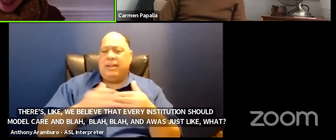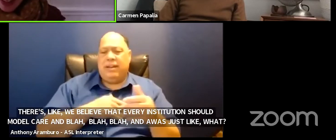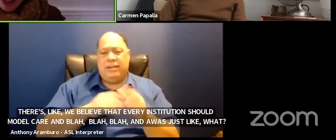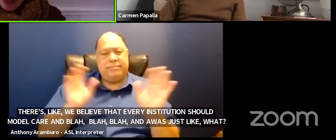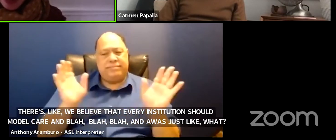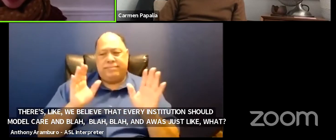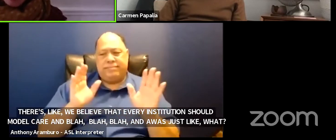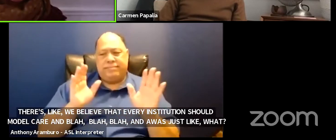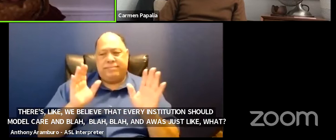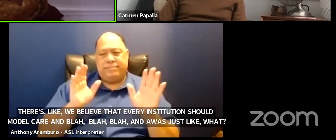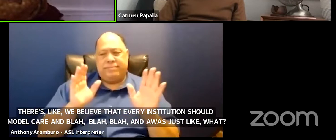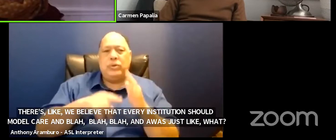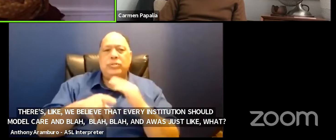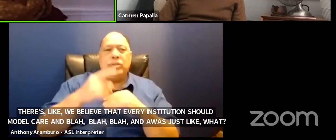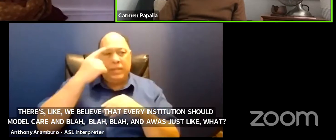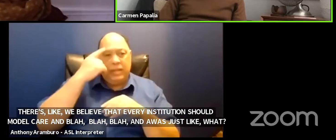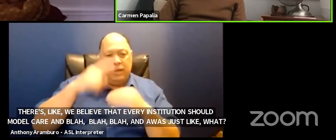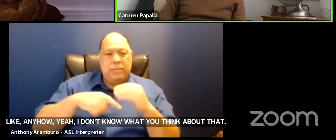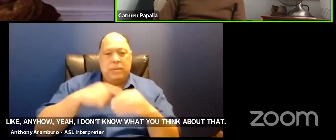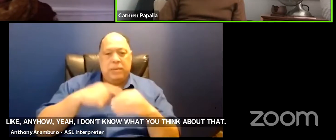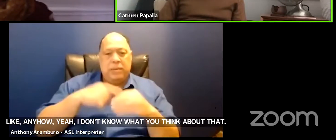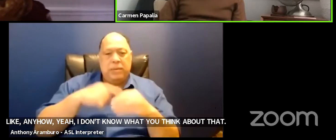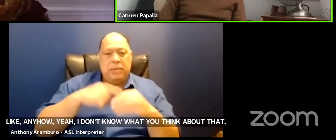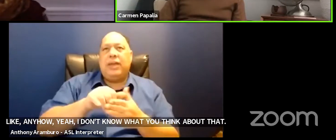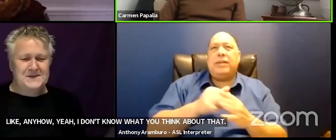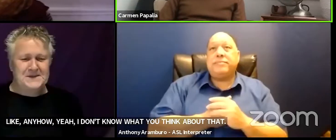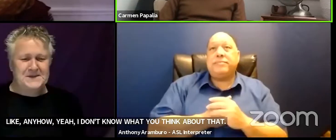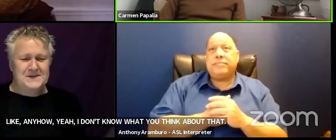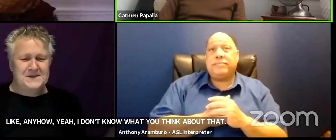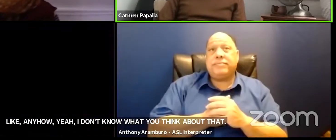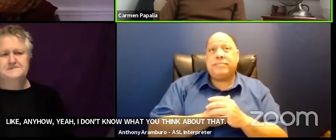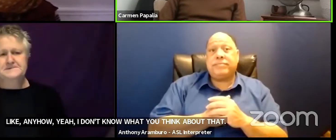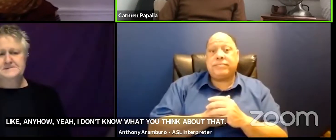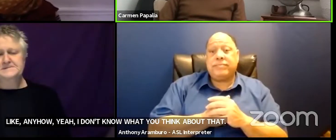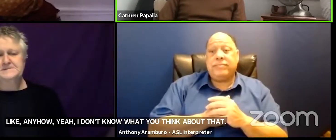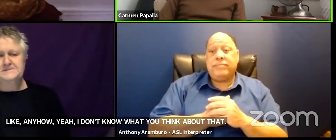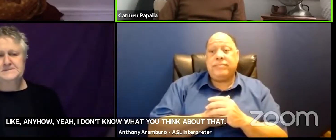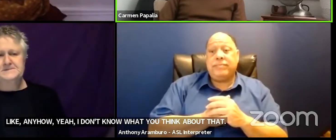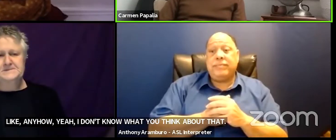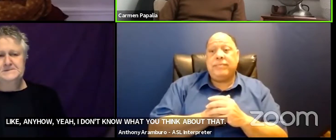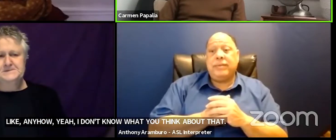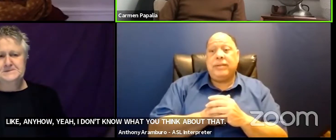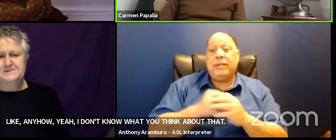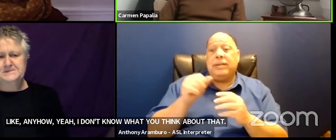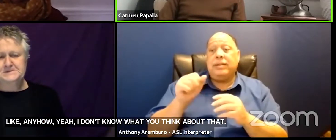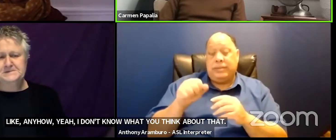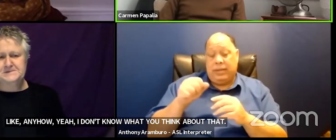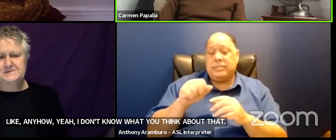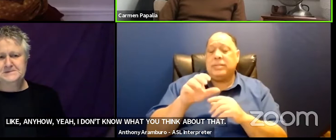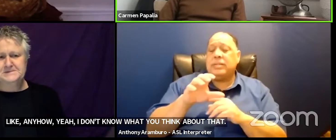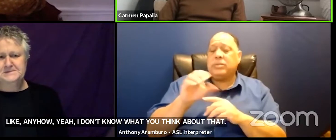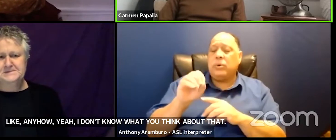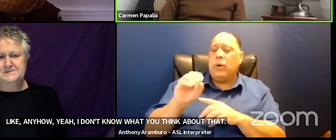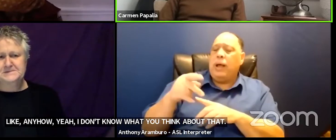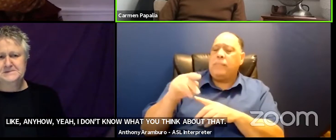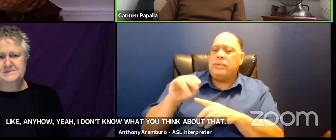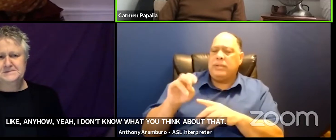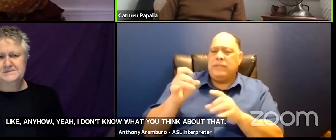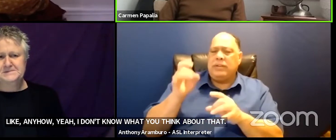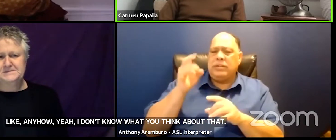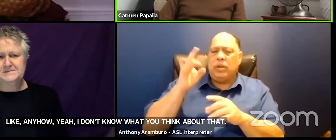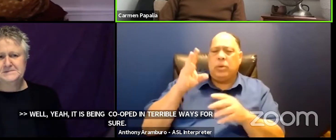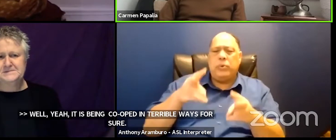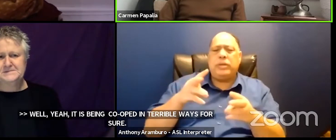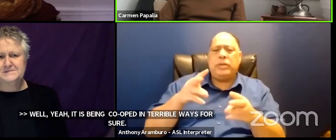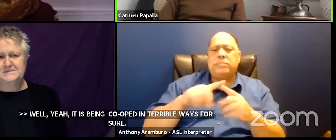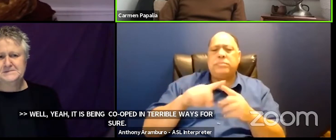what you think about that. Well, yeah, it is being co-opted in terrible ways for sure. But, you know, like grounding,